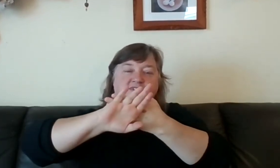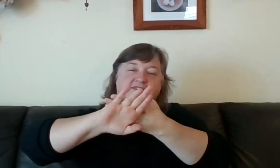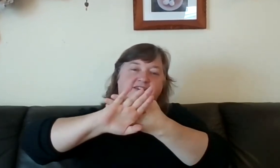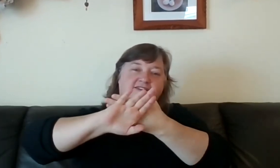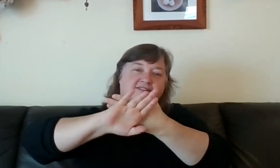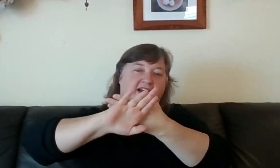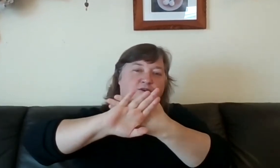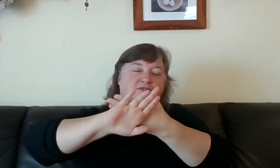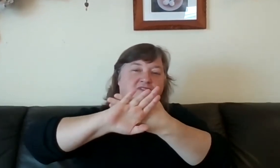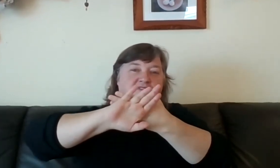facing out,